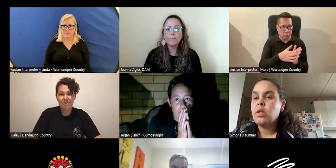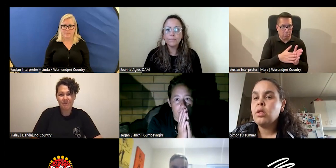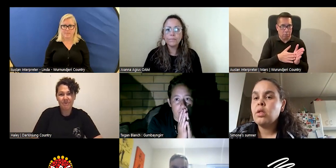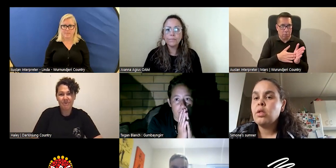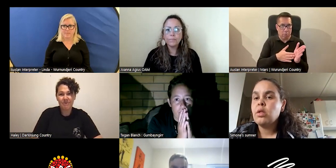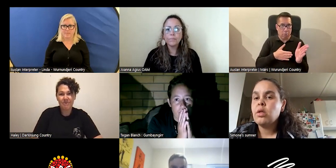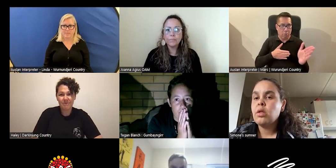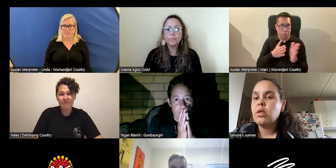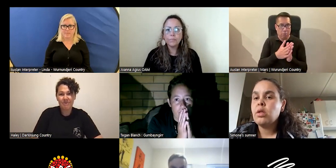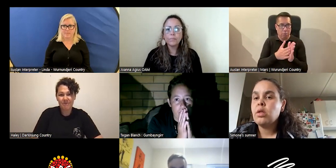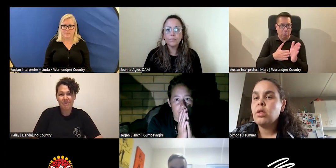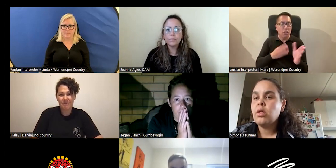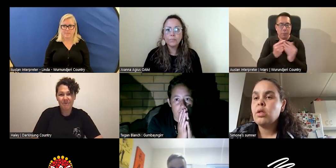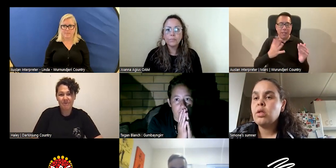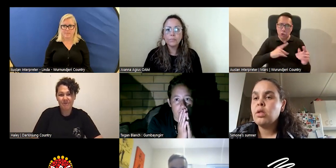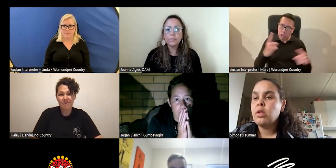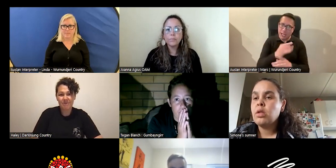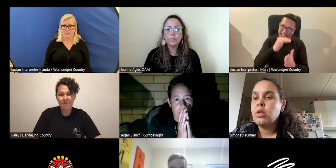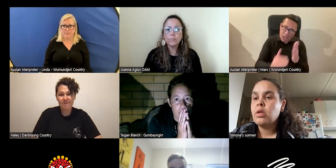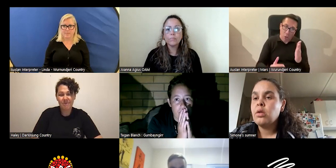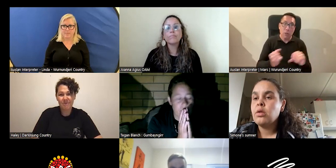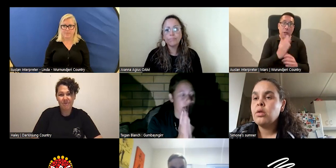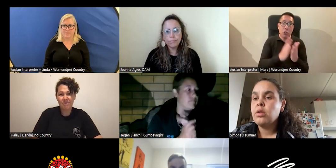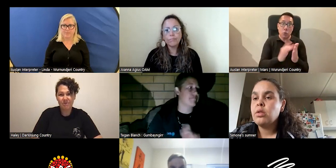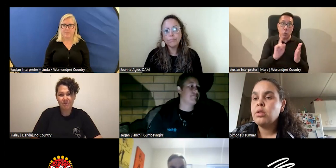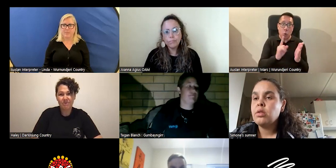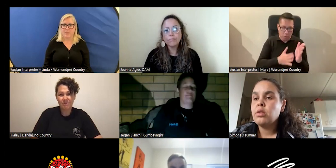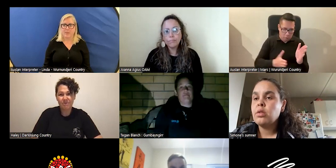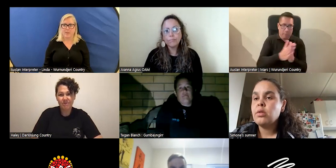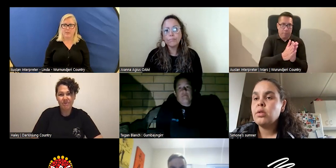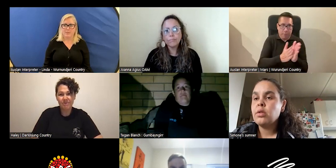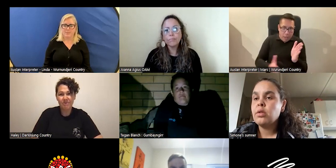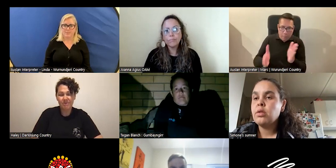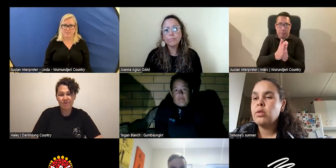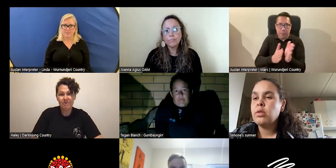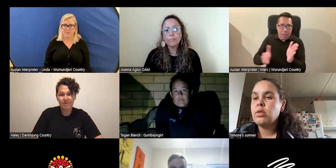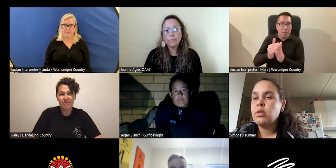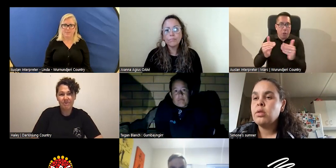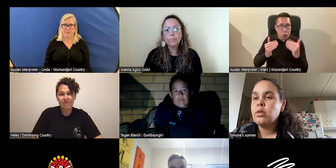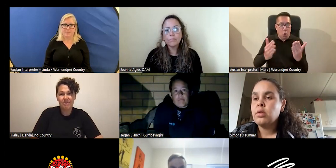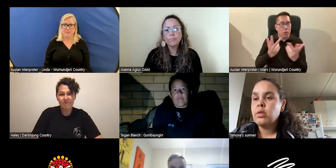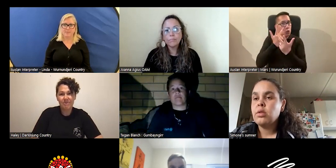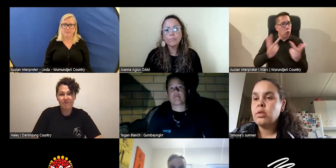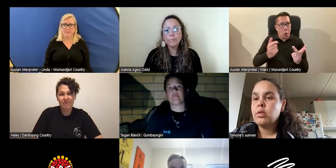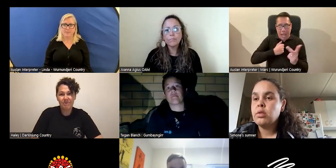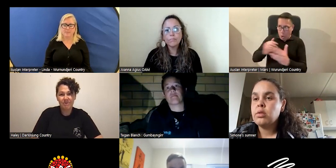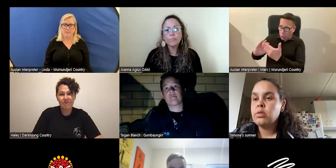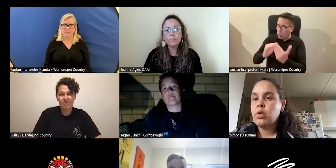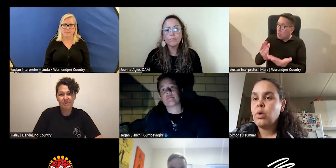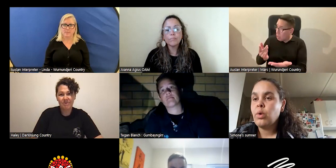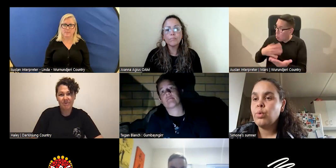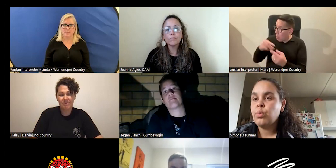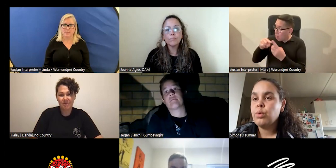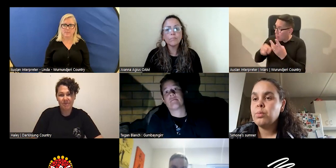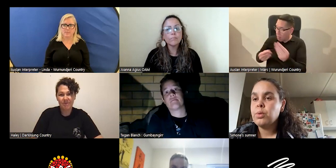operating now, so we can turn around those indicators and go ahead and present our views from our communities in the Parliament where the